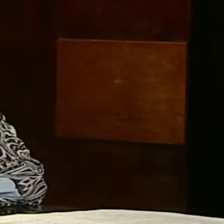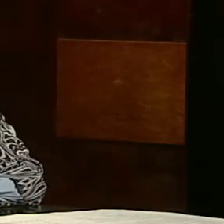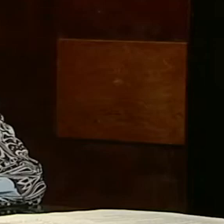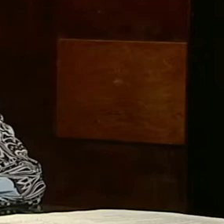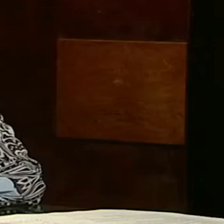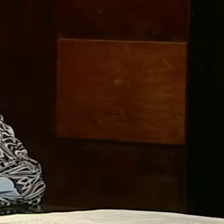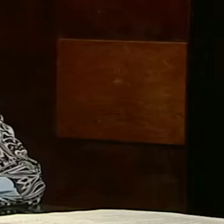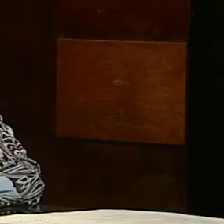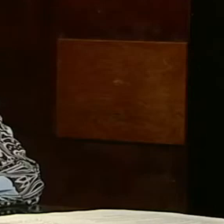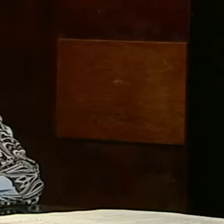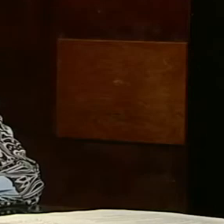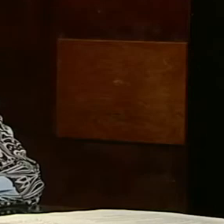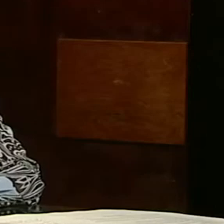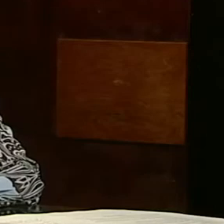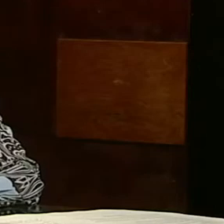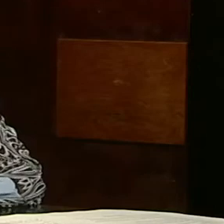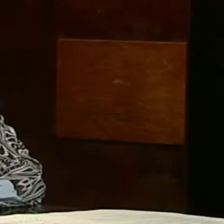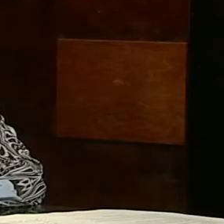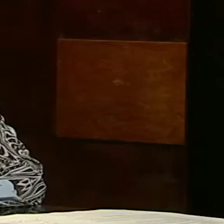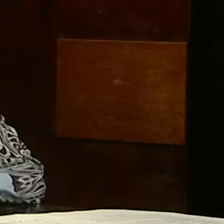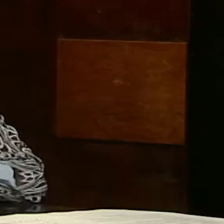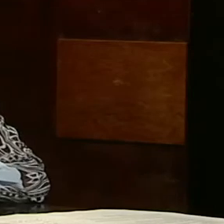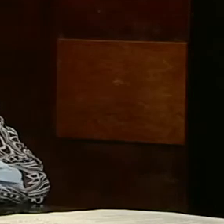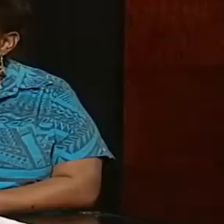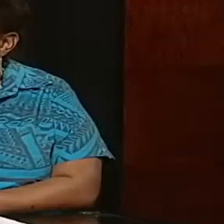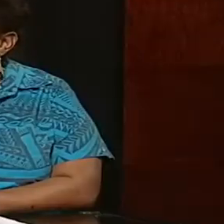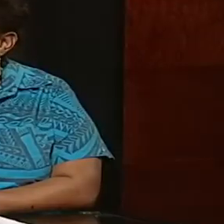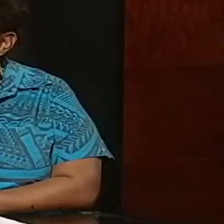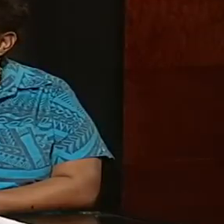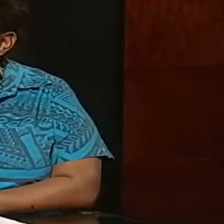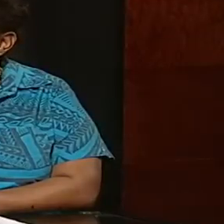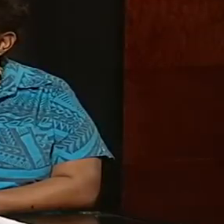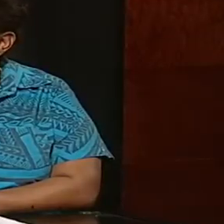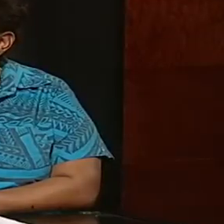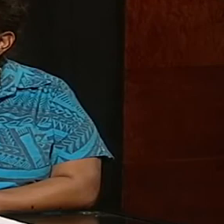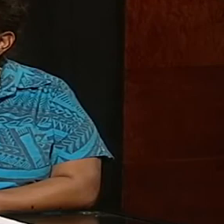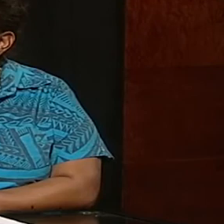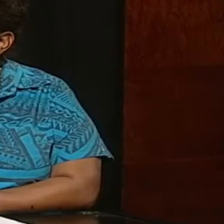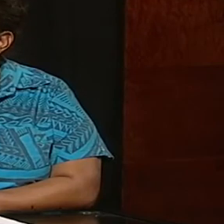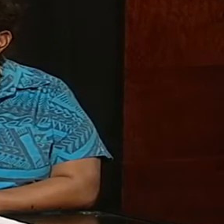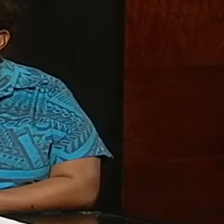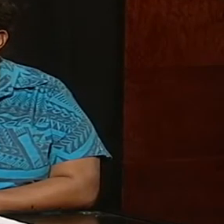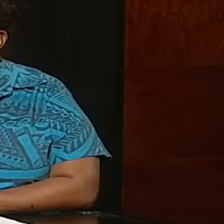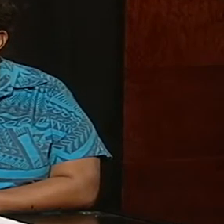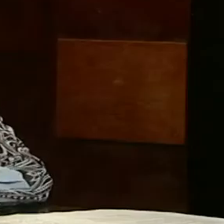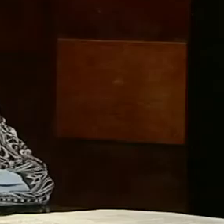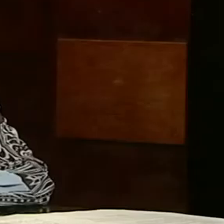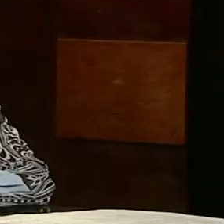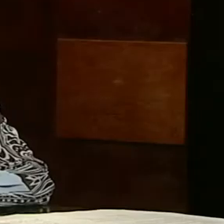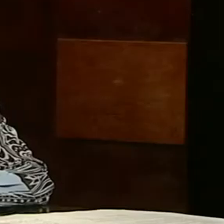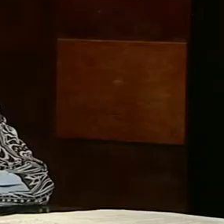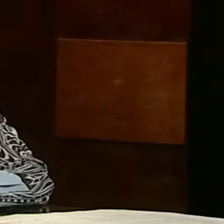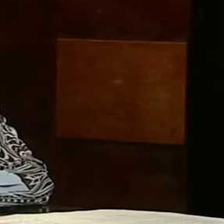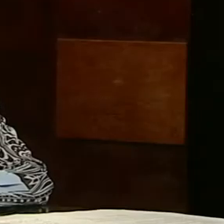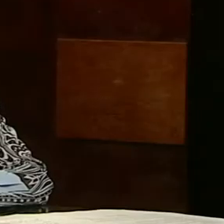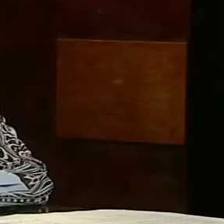Yumi use him display all time lo look out him yumi na help long yumi na one plus time too long look ah. Long all something where yumi sa